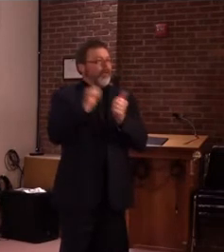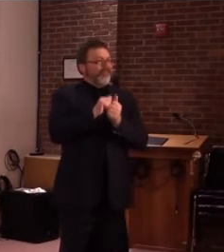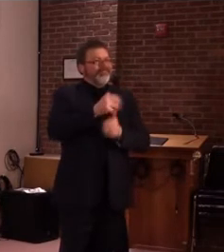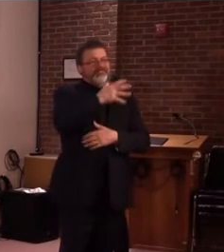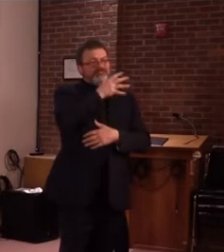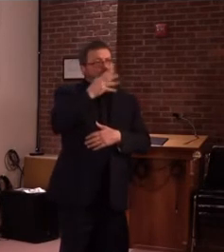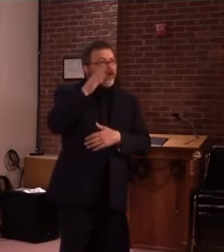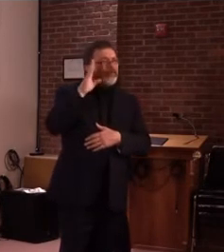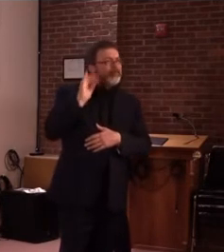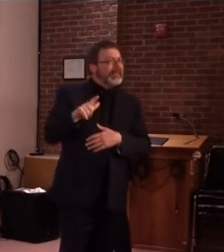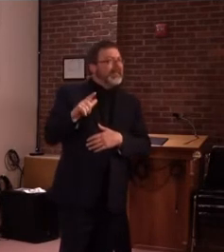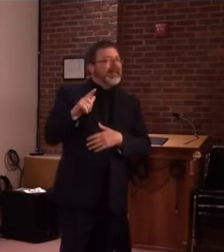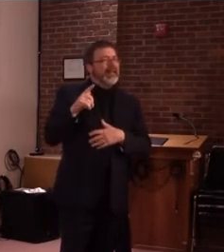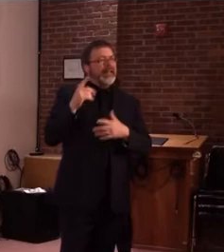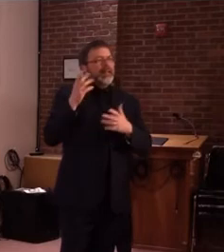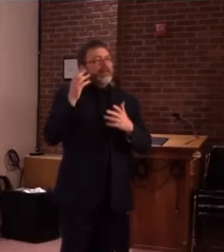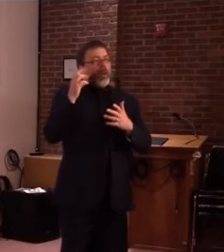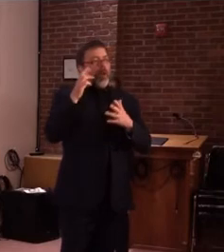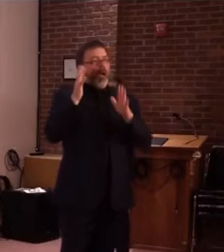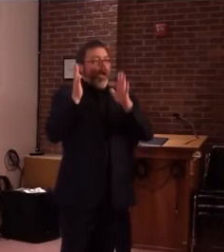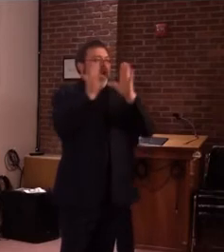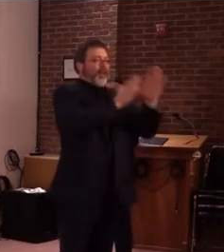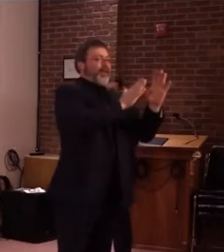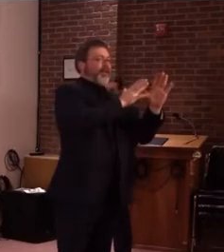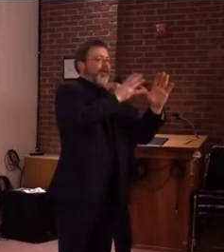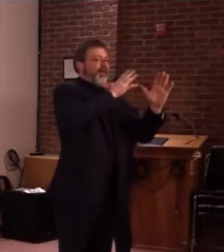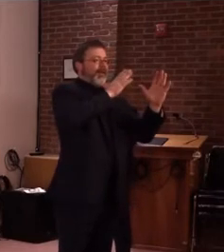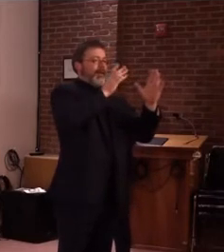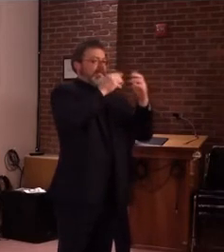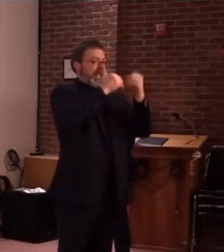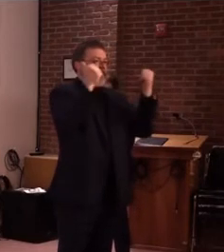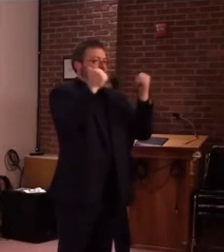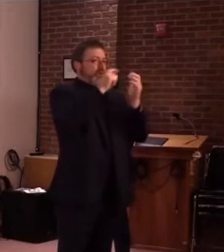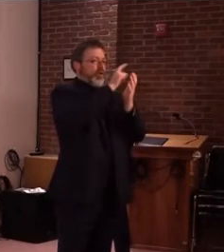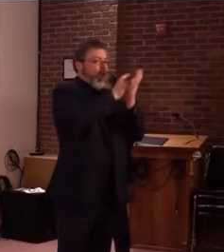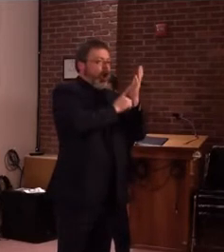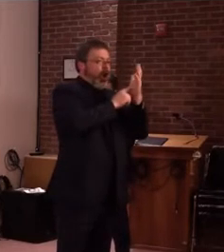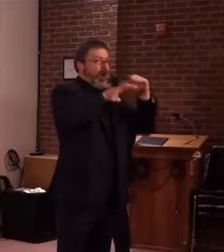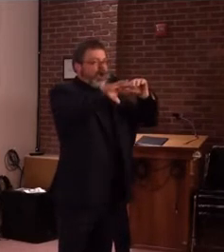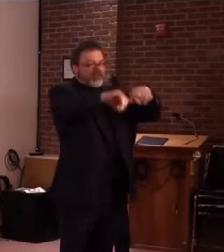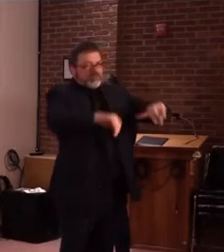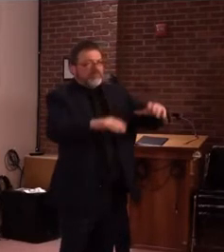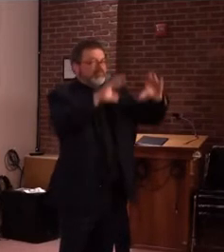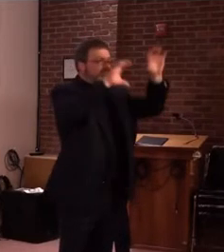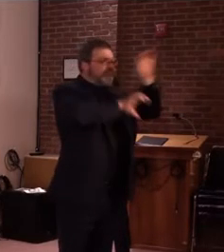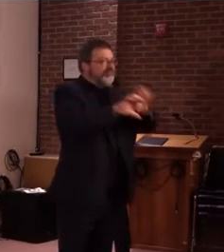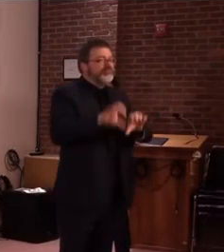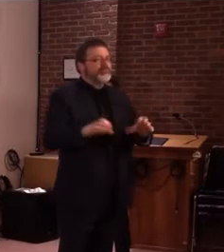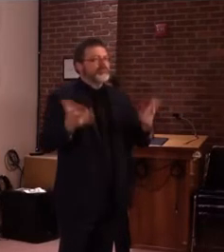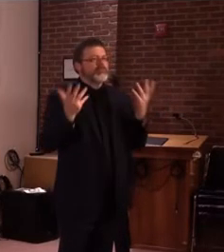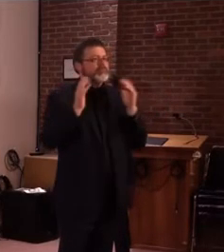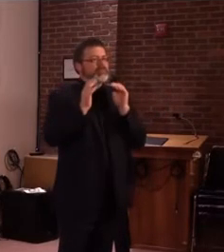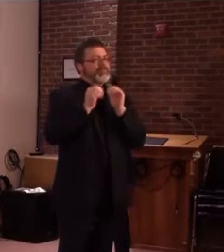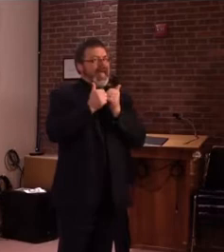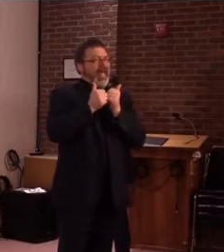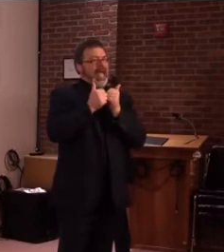separately? Yeah. And then how quickly, ideally, would you like to get this done?